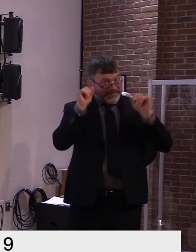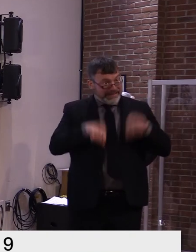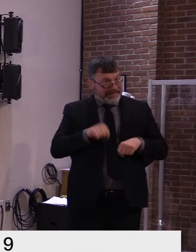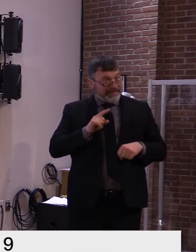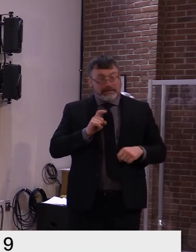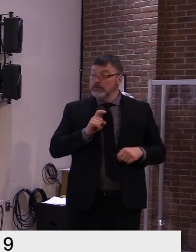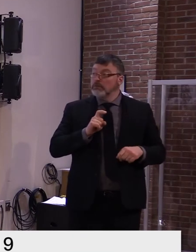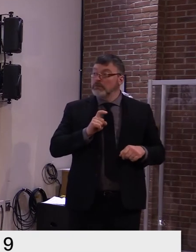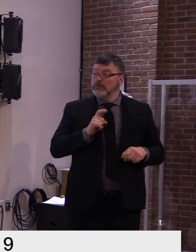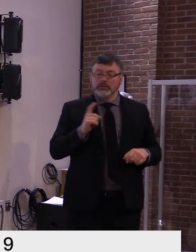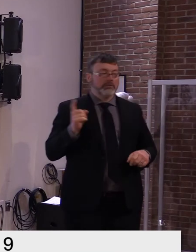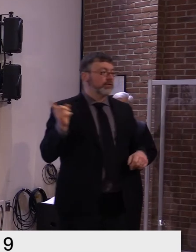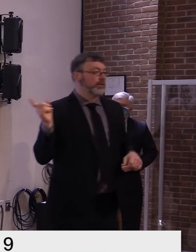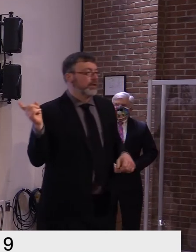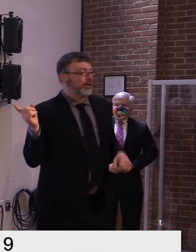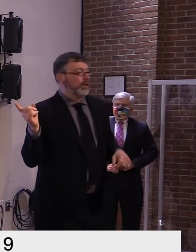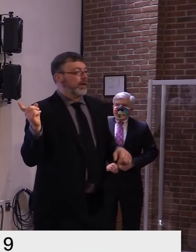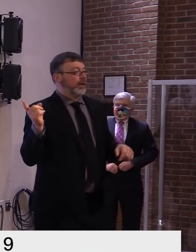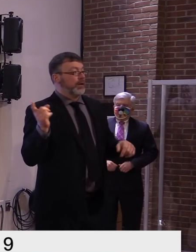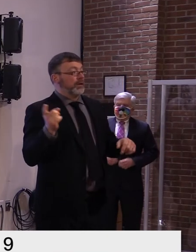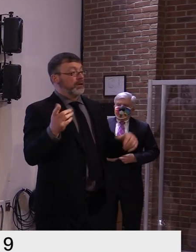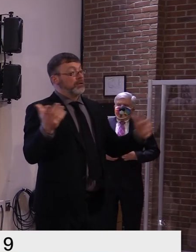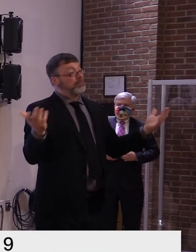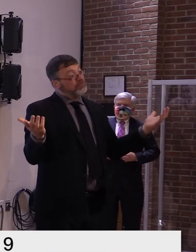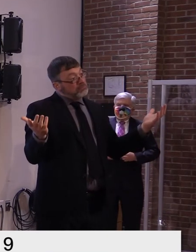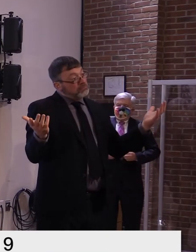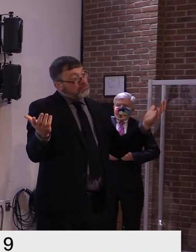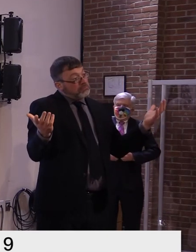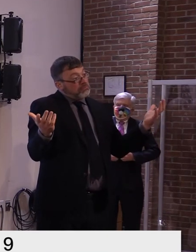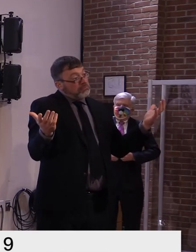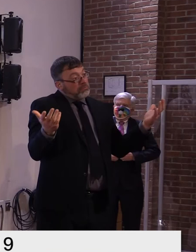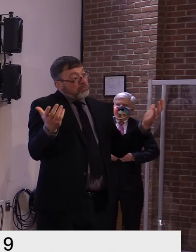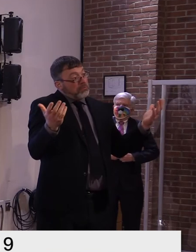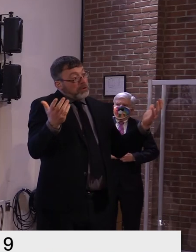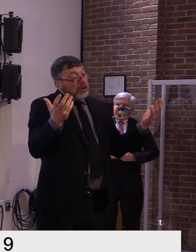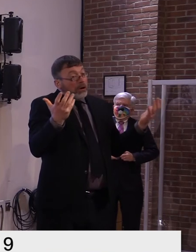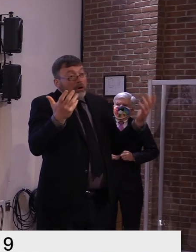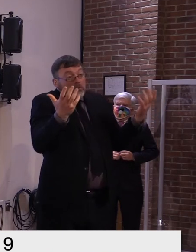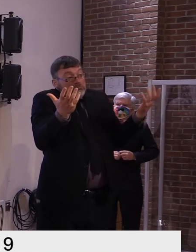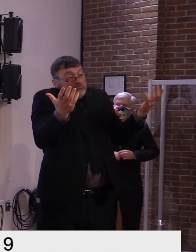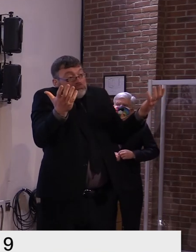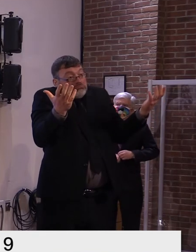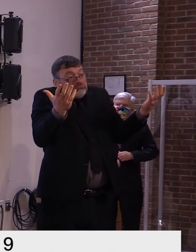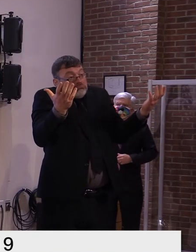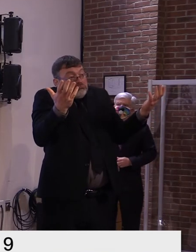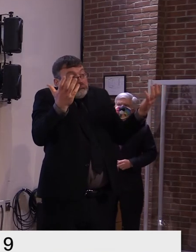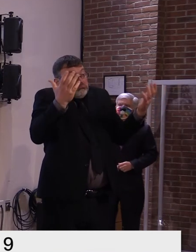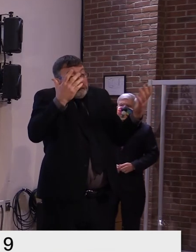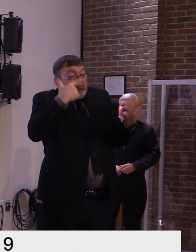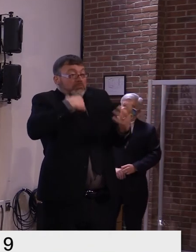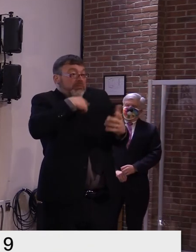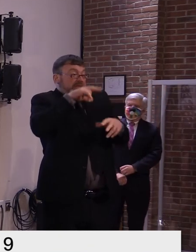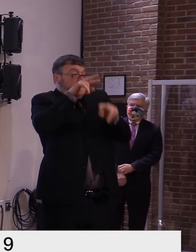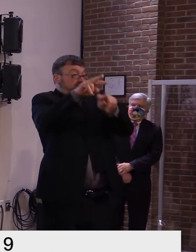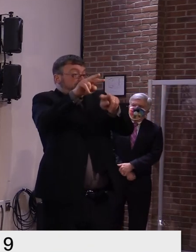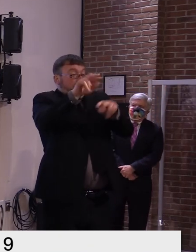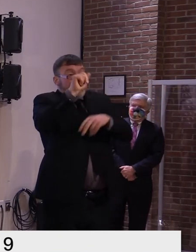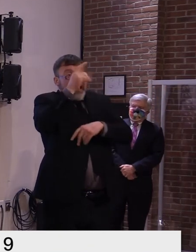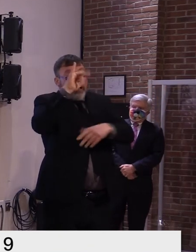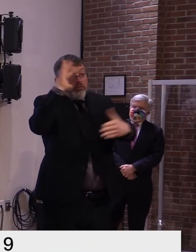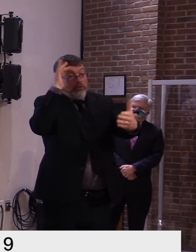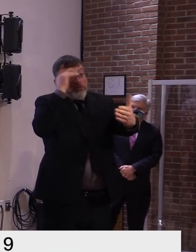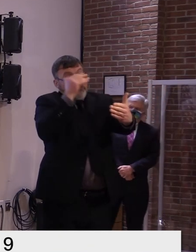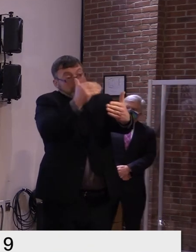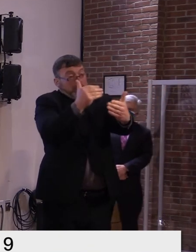based on an assessment of where we think the conditions will be. And vaccination, you know, my view functions as one of the key tools in our